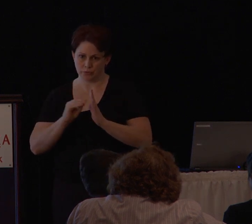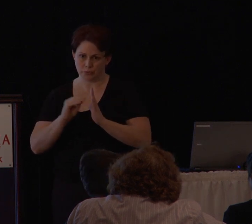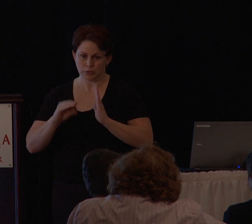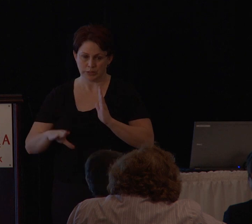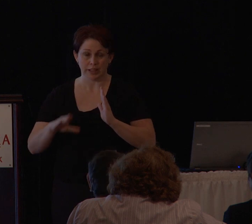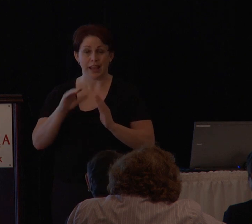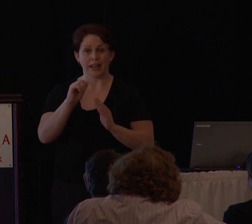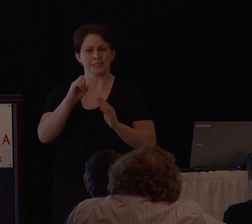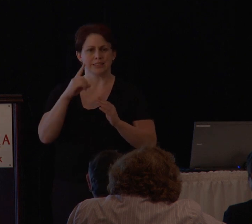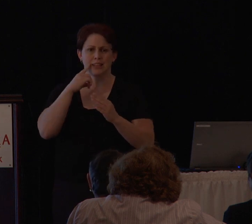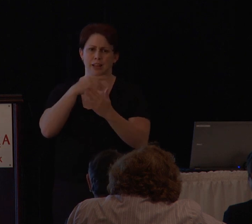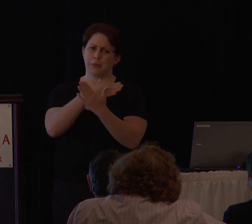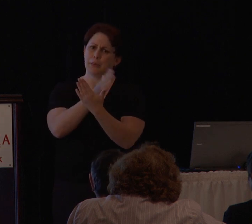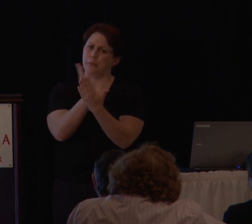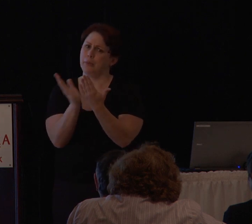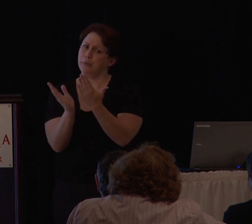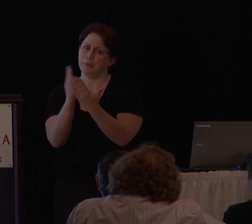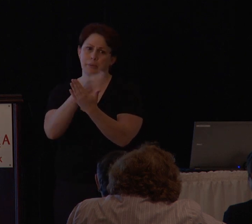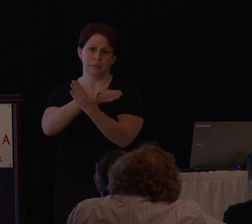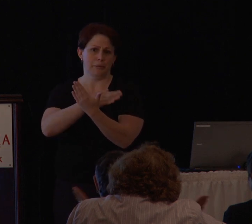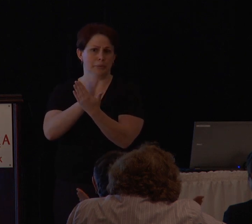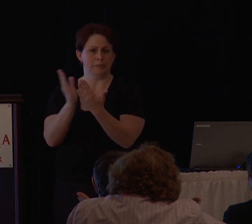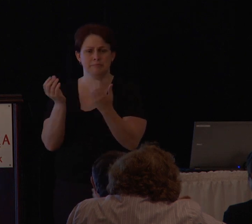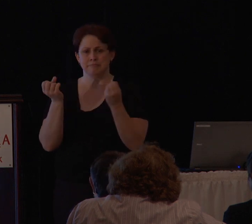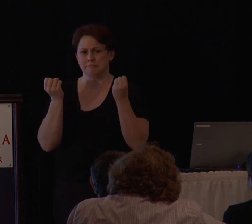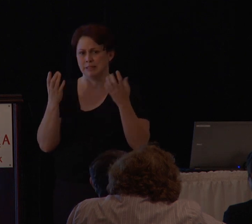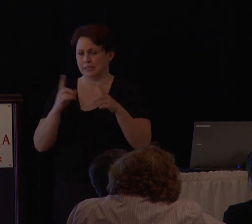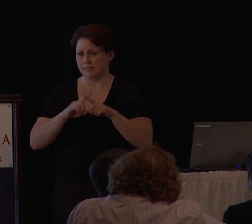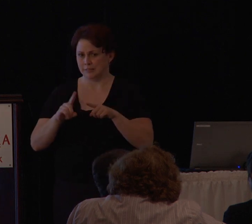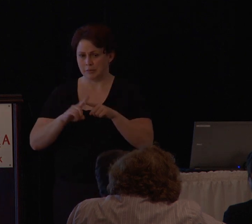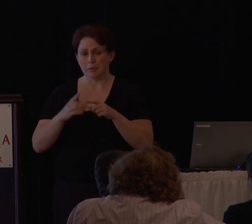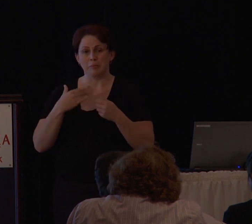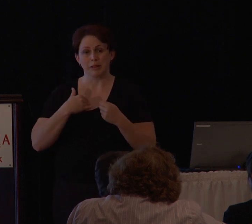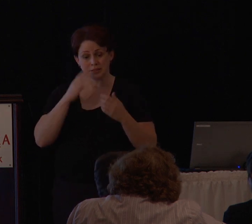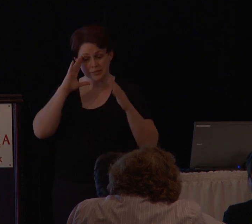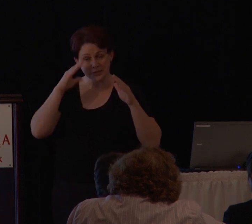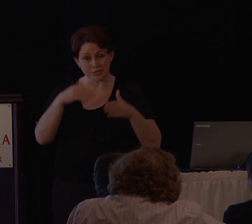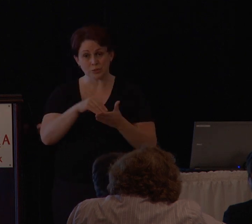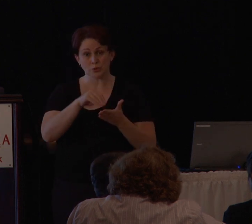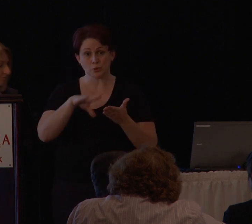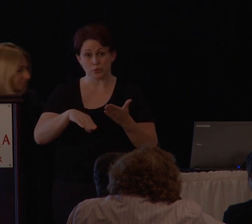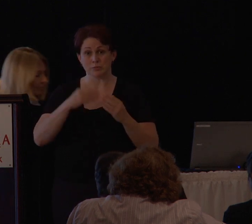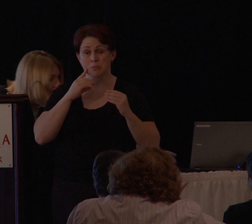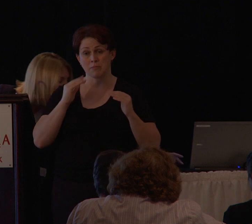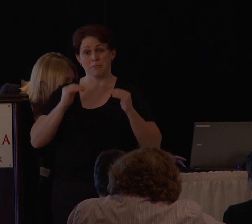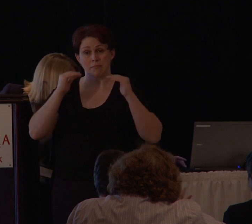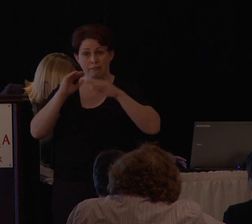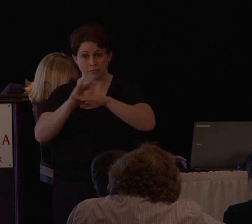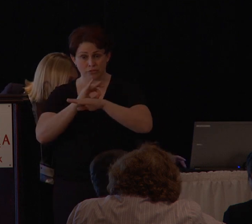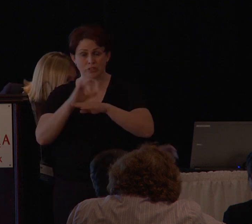broad spectrum, and we're also focusing on kids in mainstream classrooms.